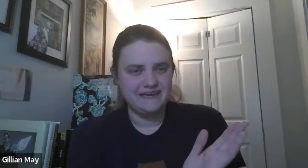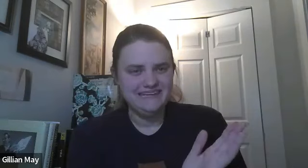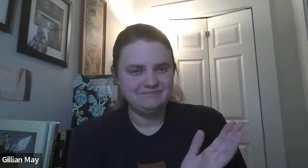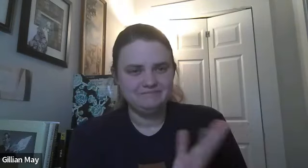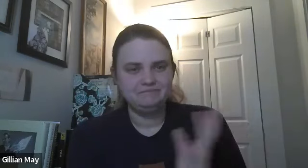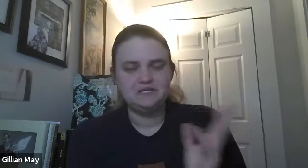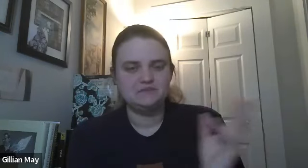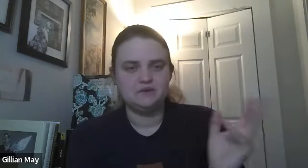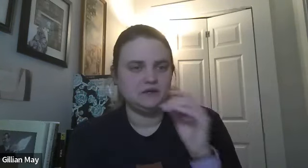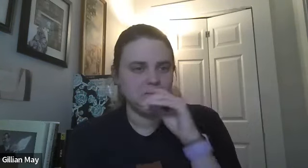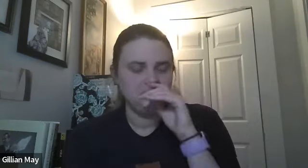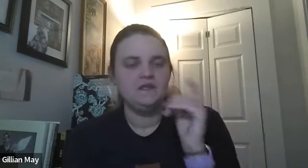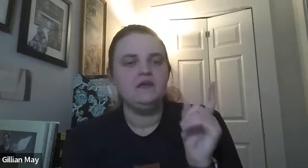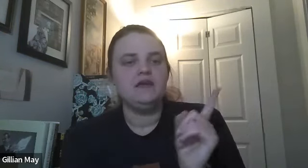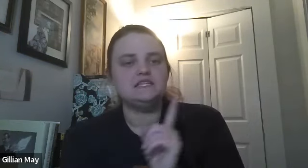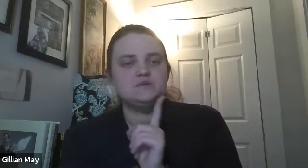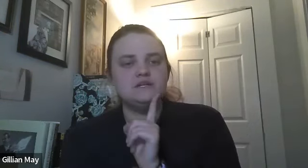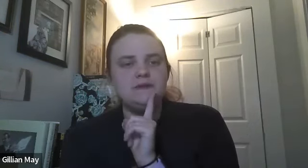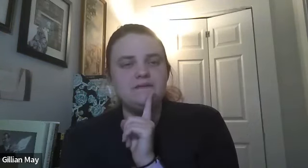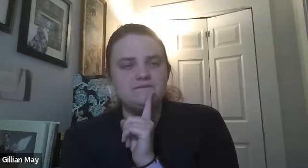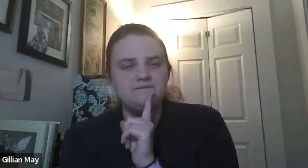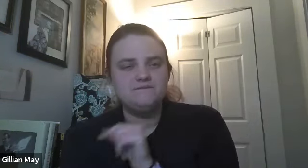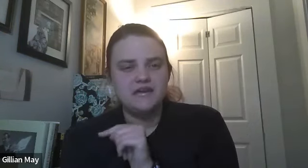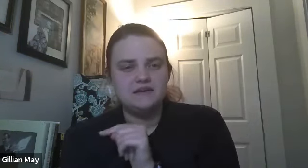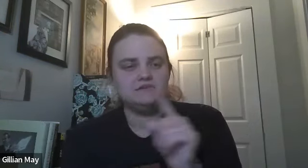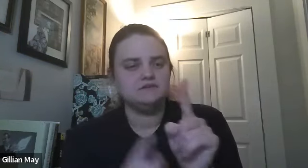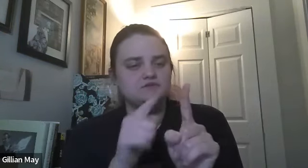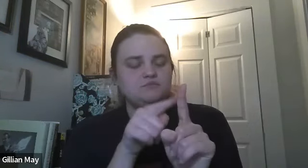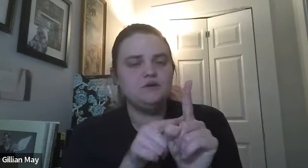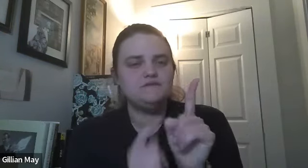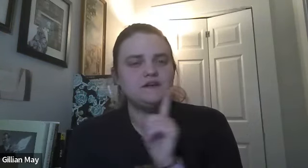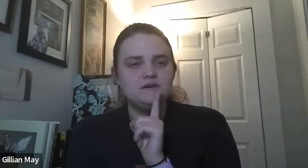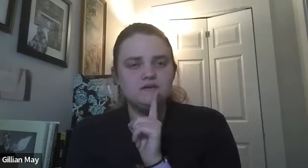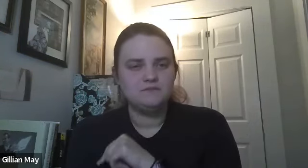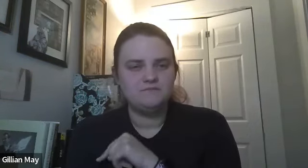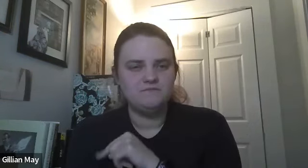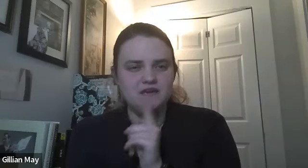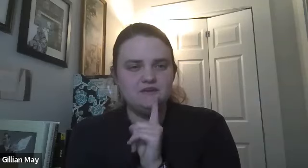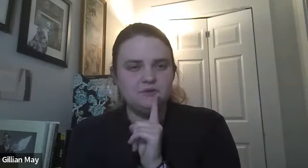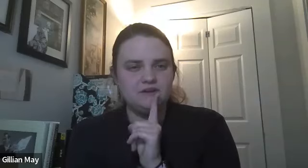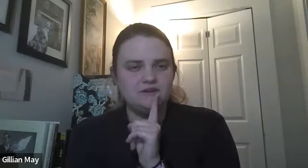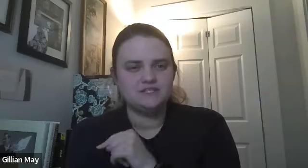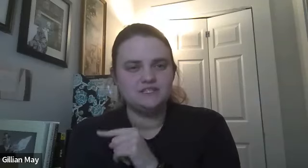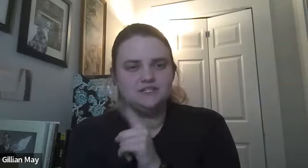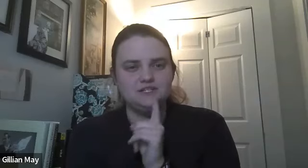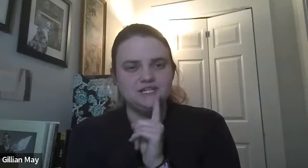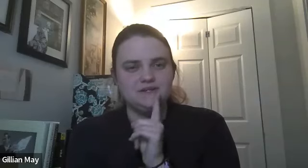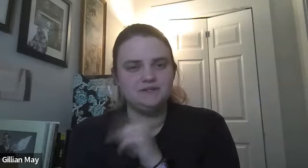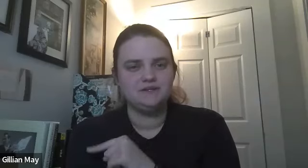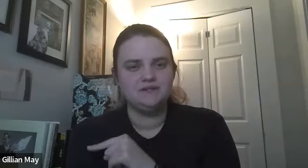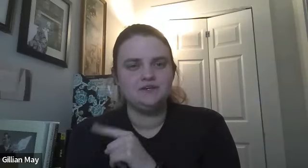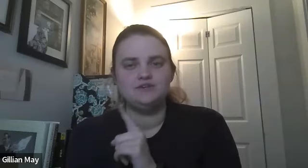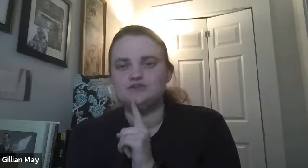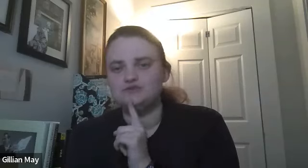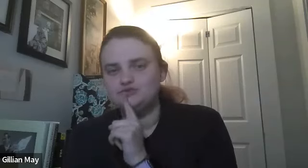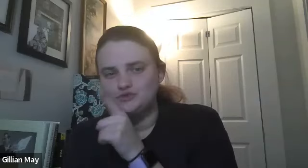fake, because we're here. It's going to be fake. So it's pointer finger, fake. You bring it across your chin. So